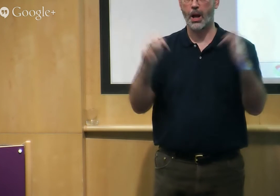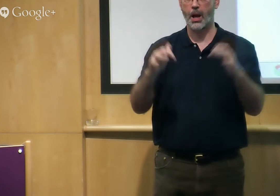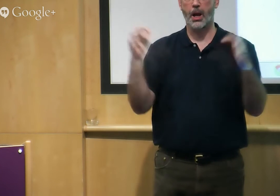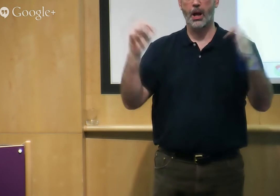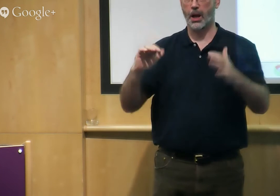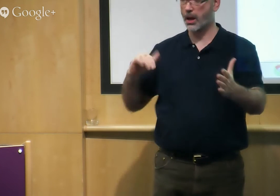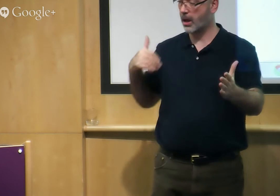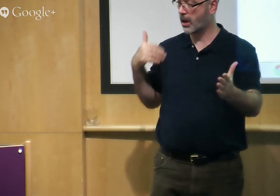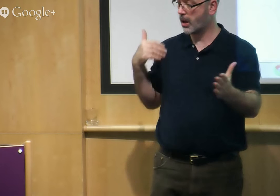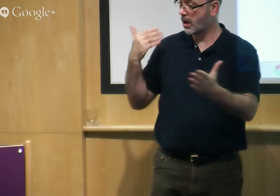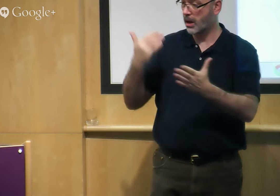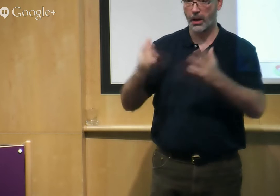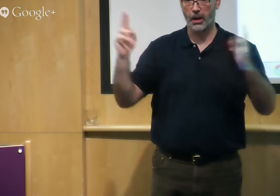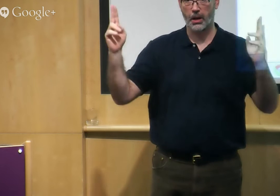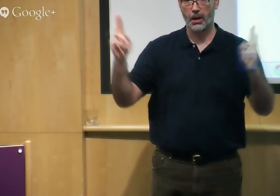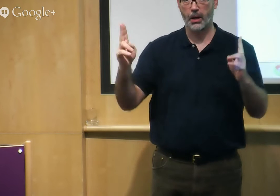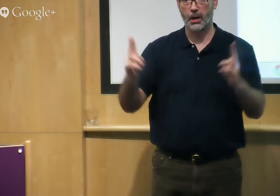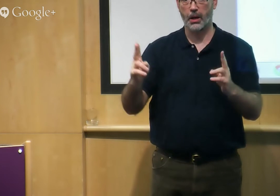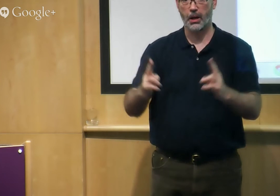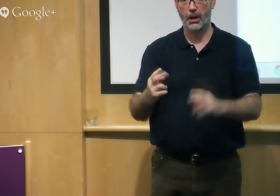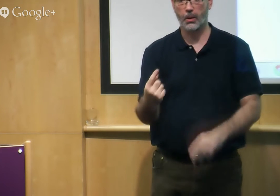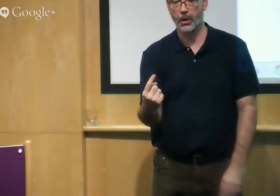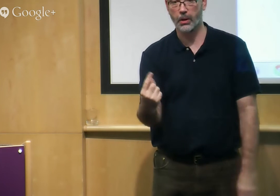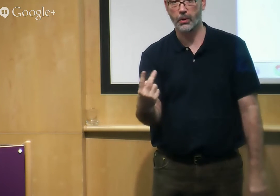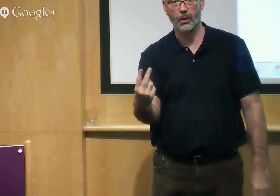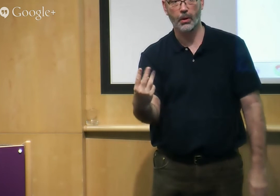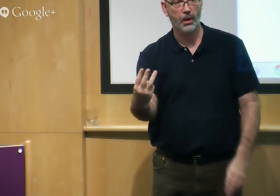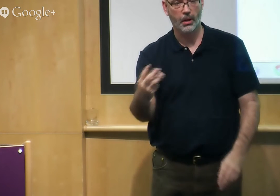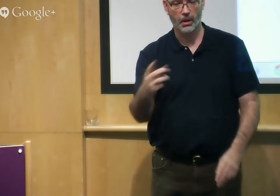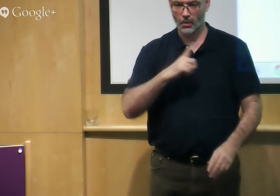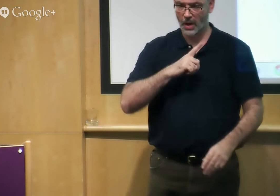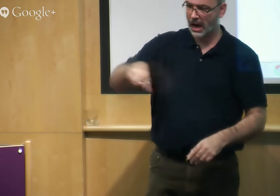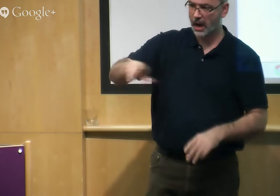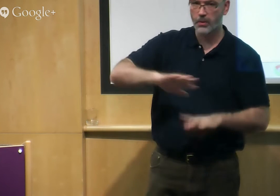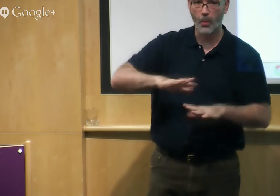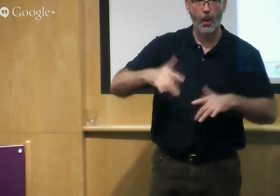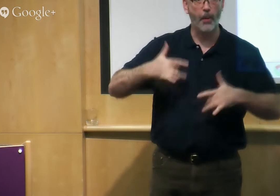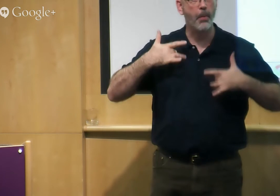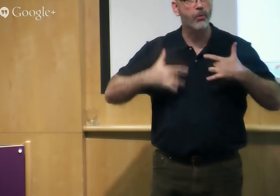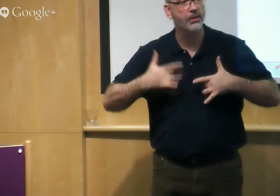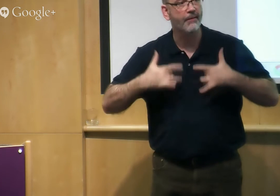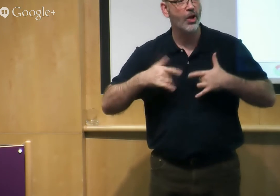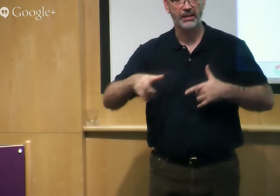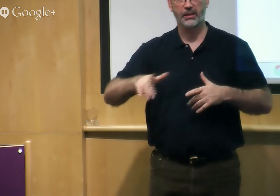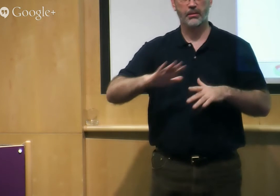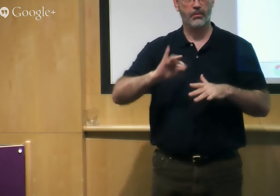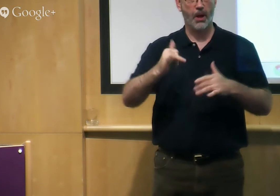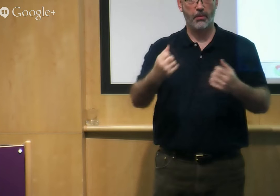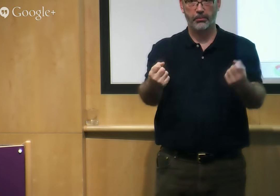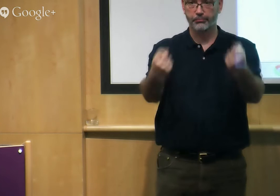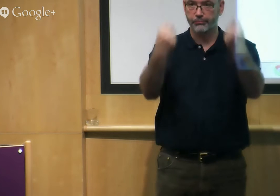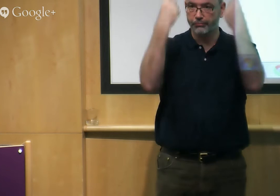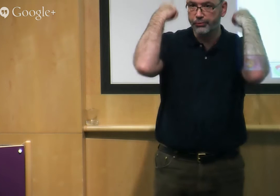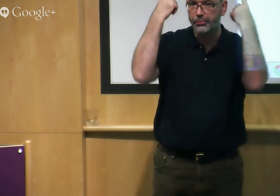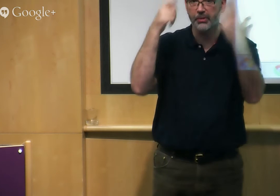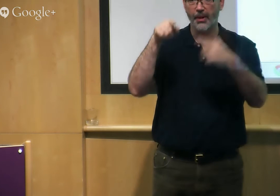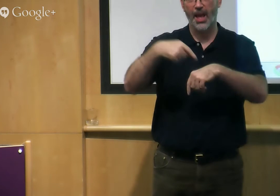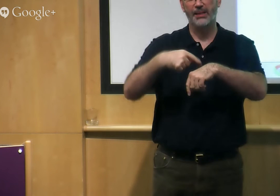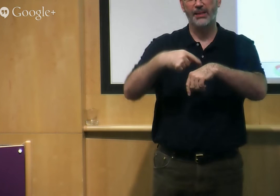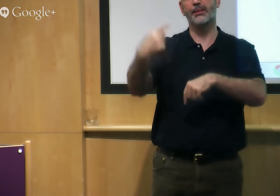and start to get the deaf community coming as representatives. Because sometimes there's only 1, 2 or 3 people who will turn